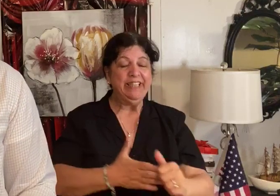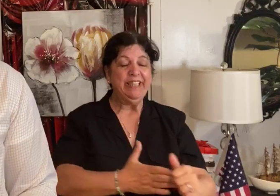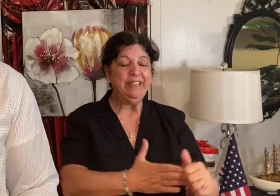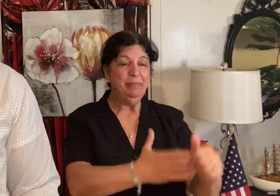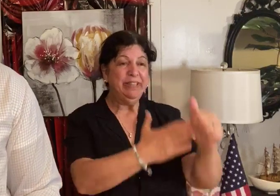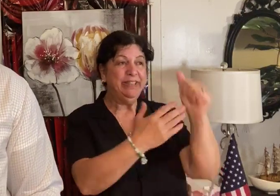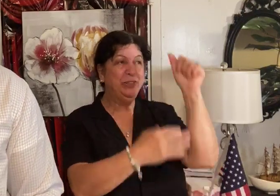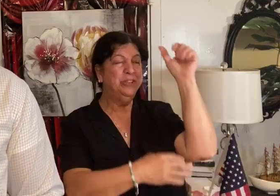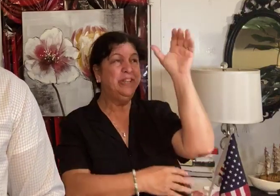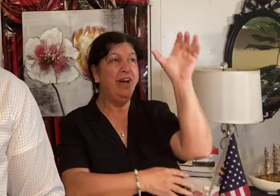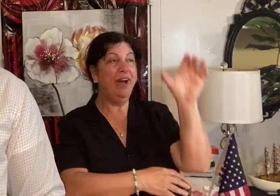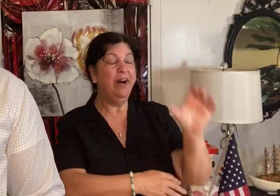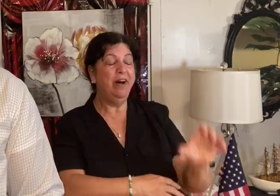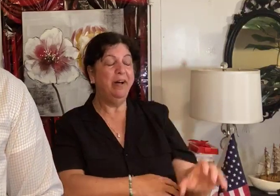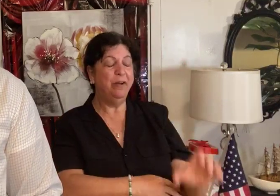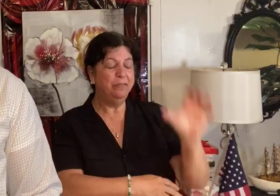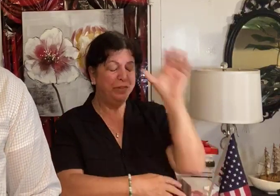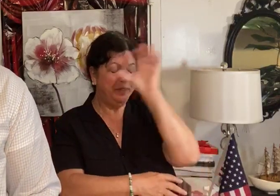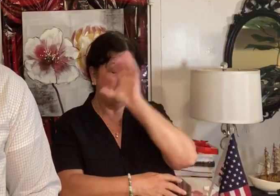lead me to